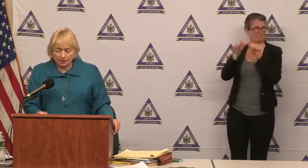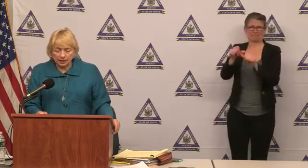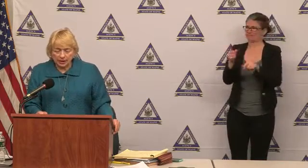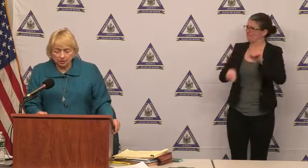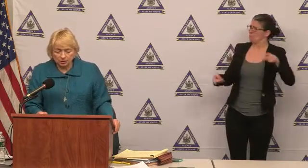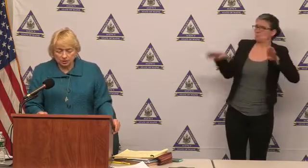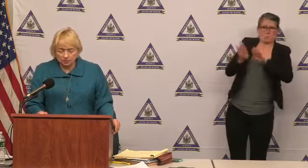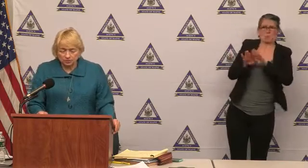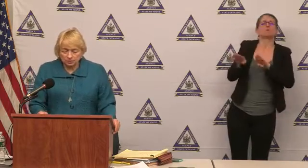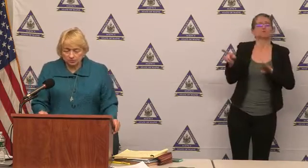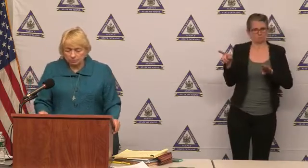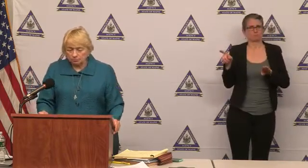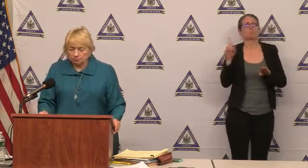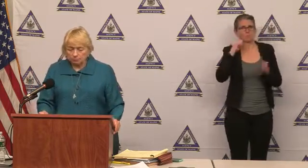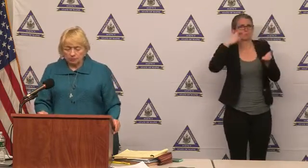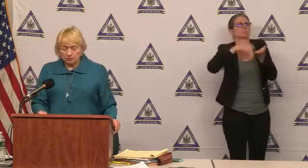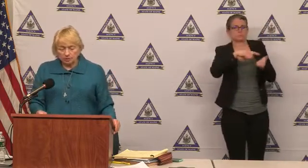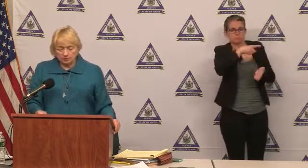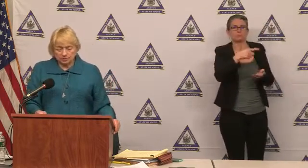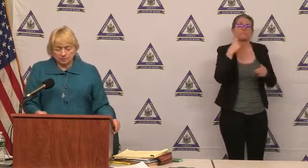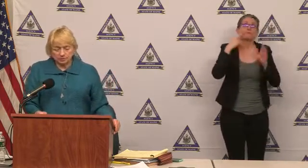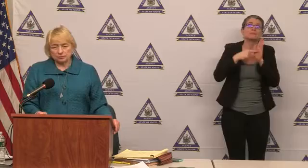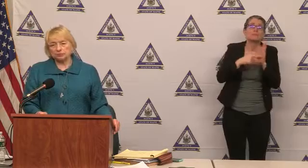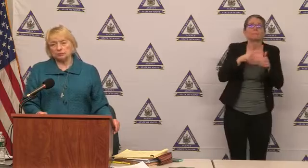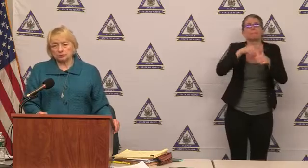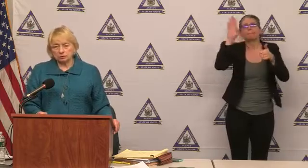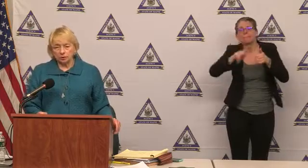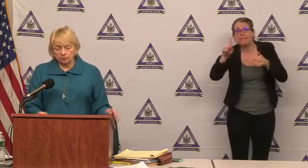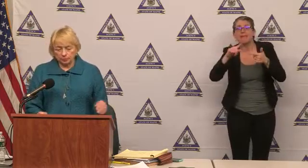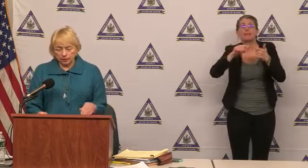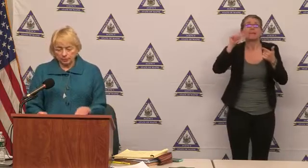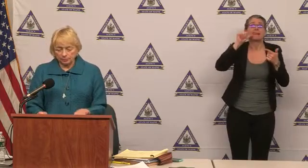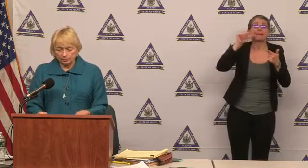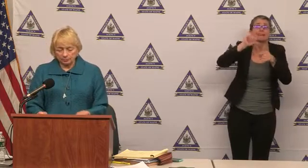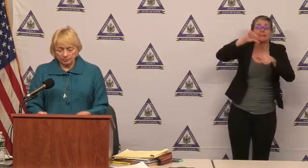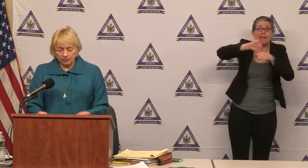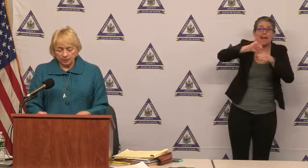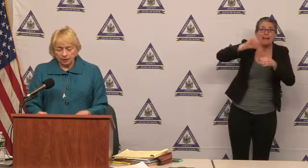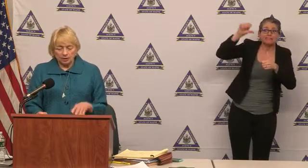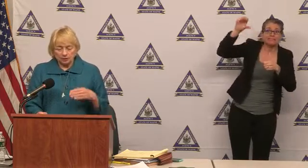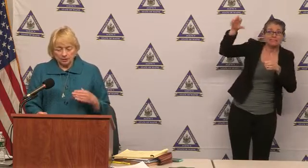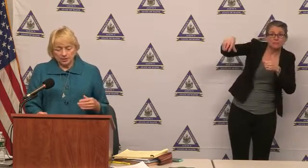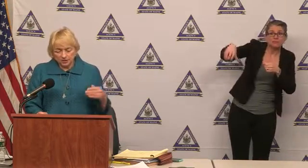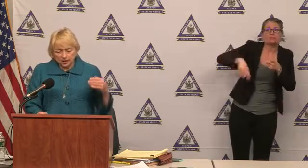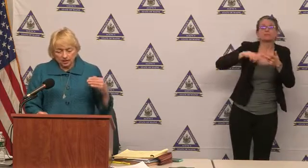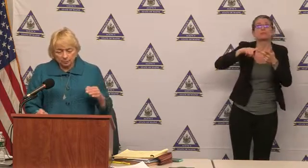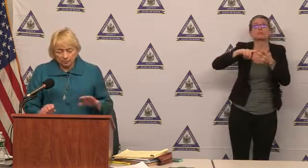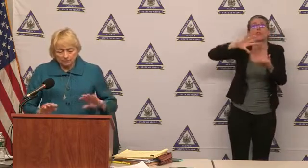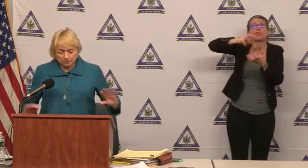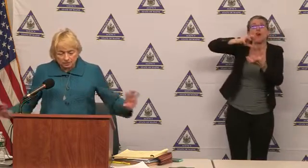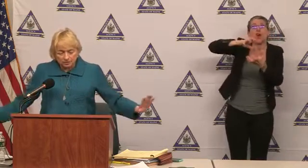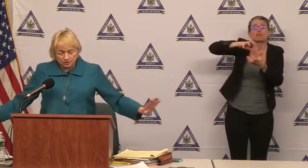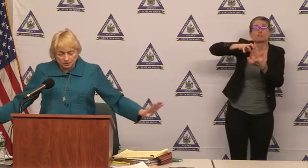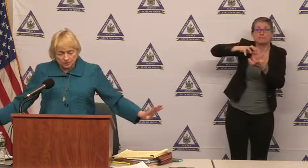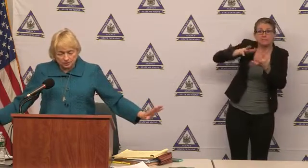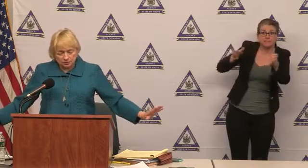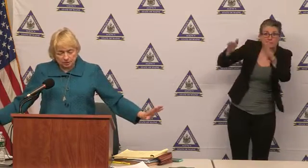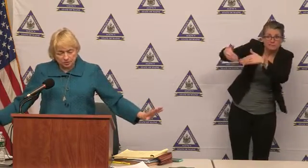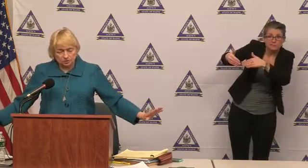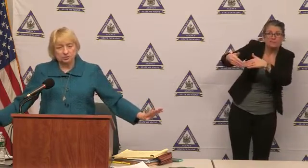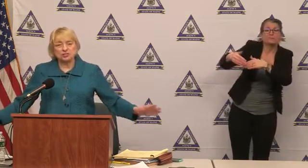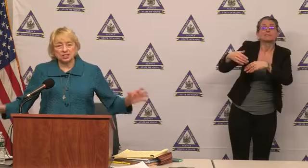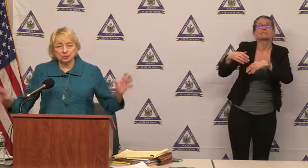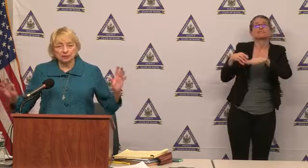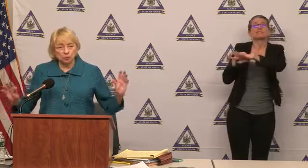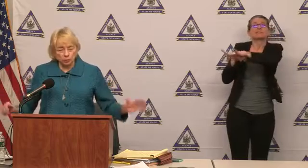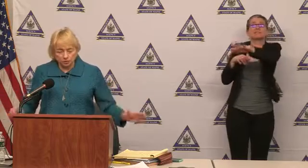banks and gas stations, pharmacies, laundromats, that they implement physical distancing